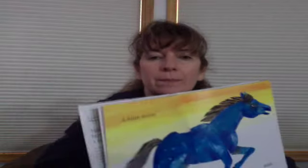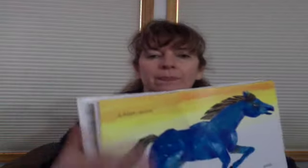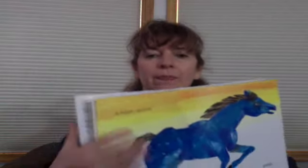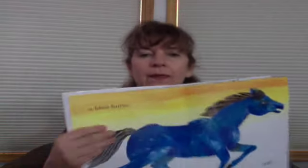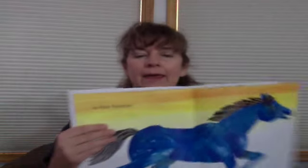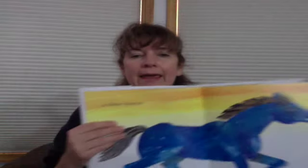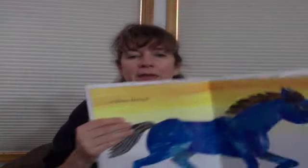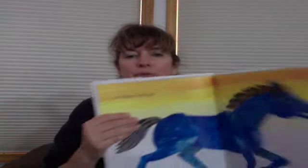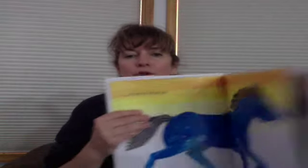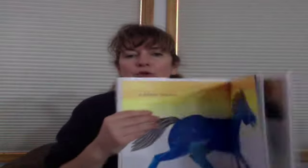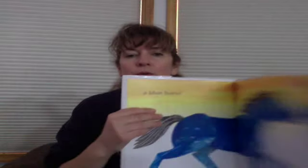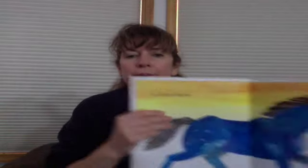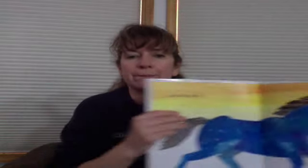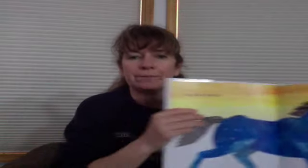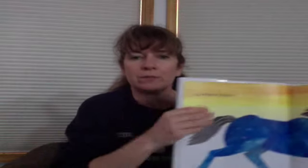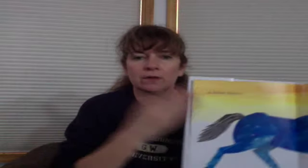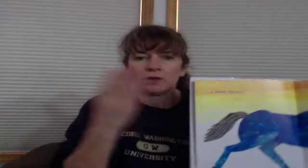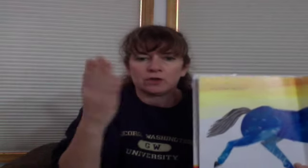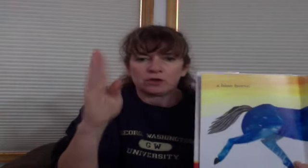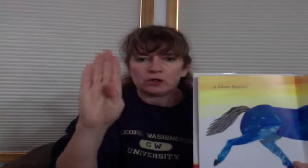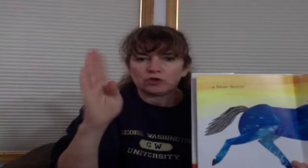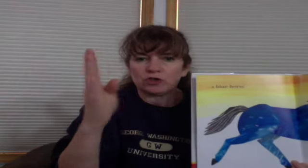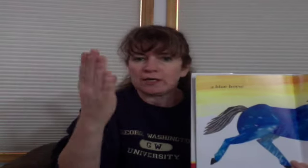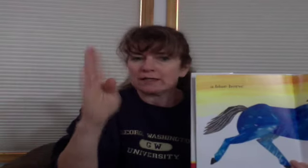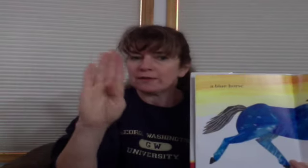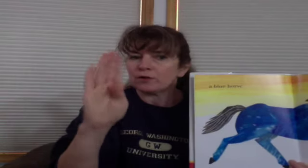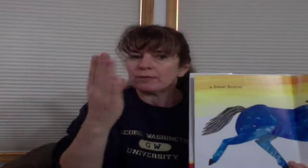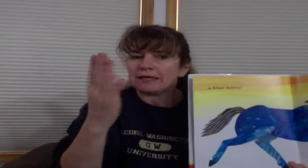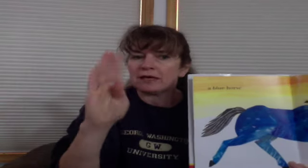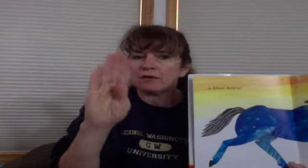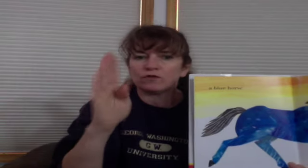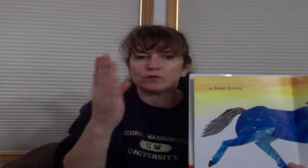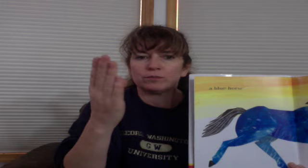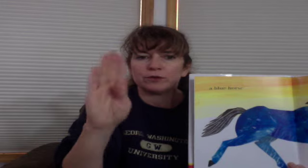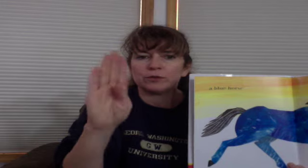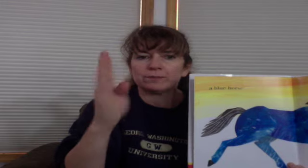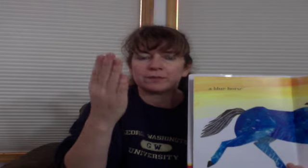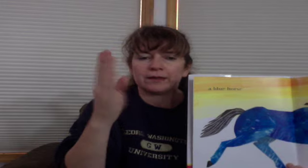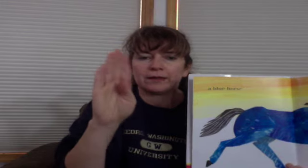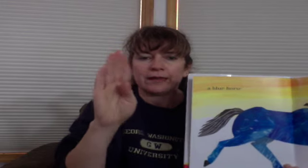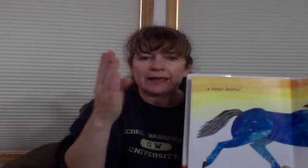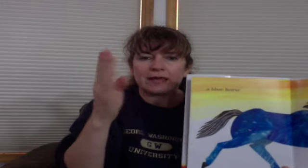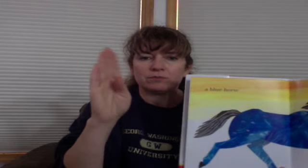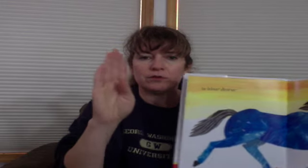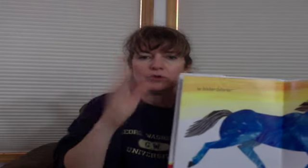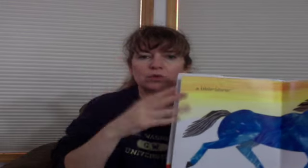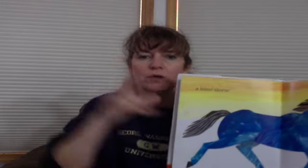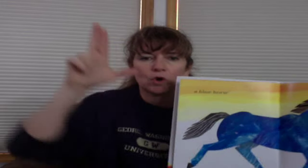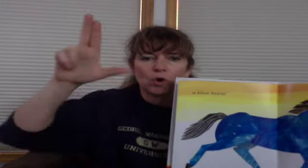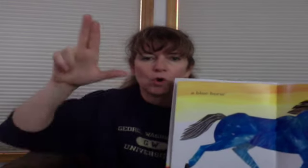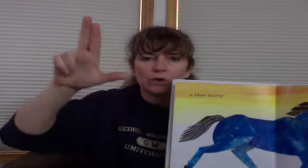A blue. A shake a letter B for blue. A blue horse.